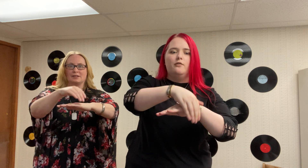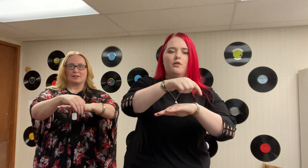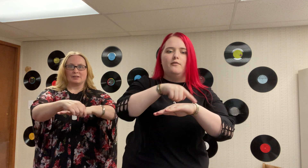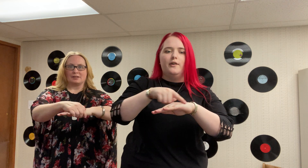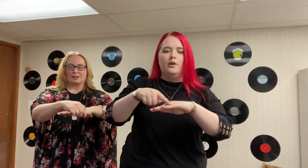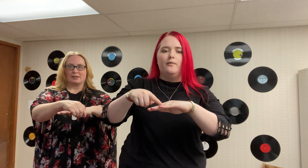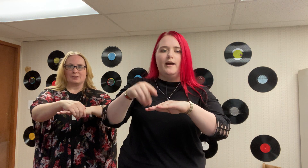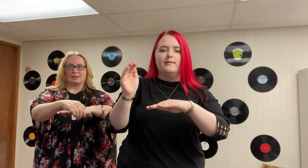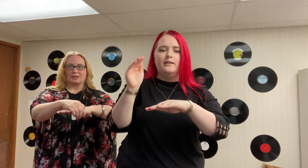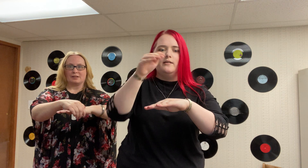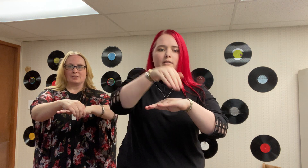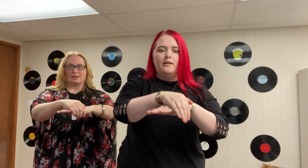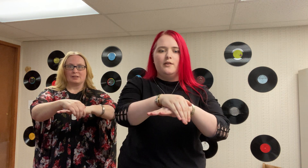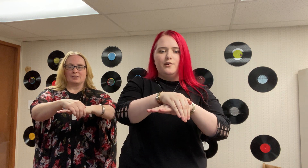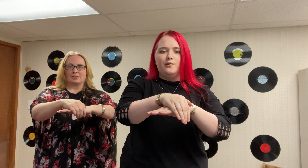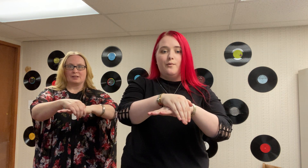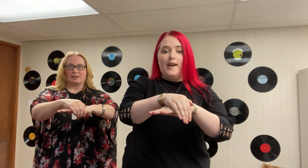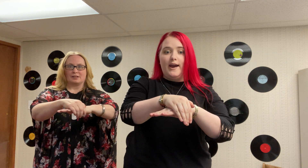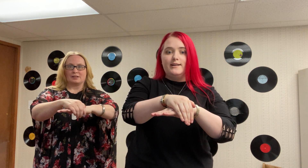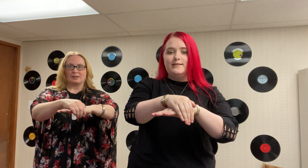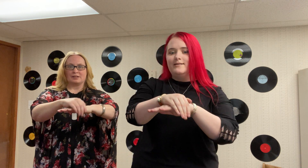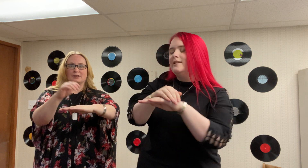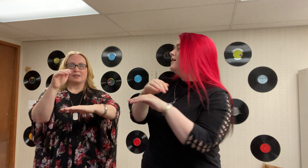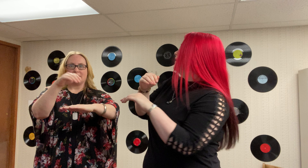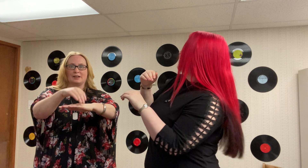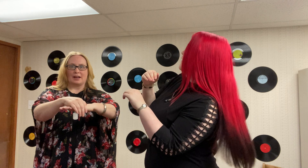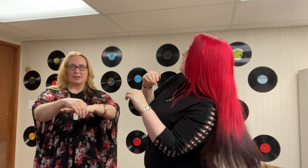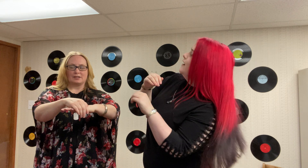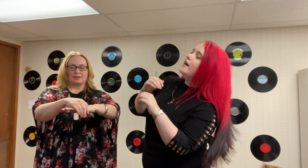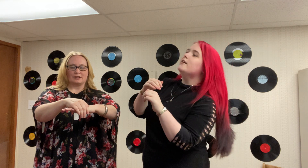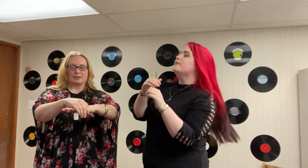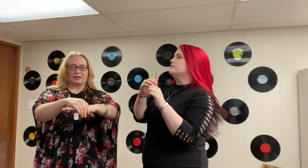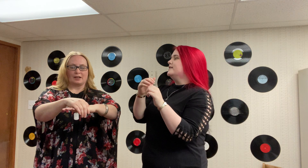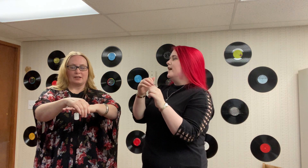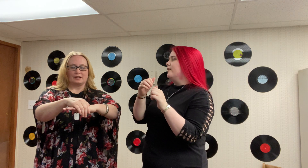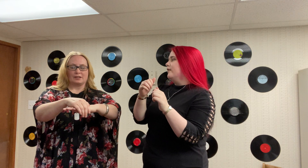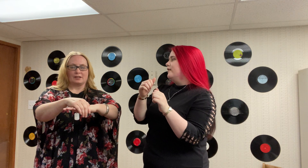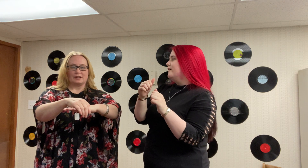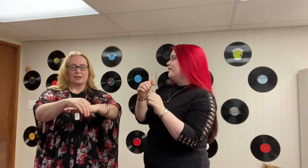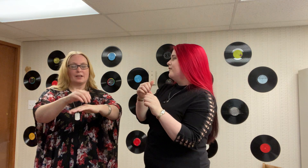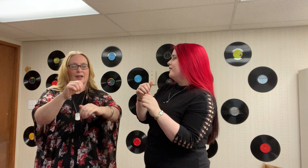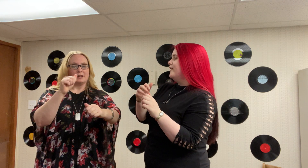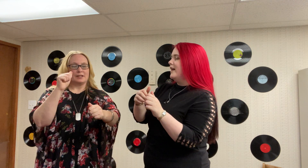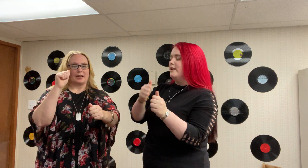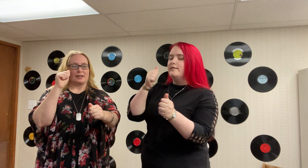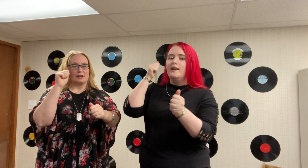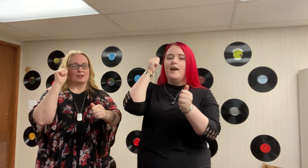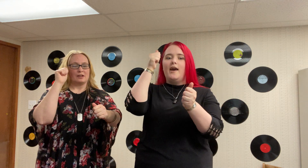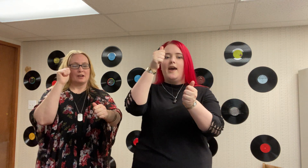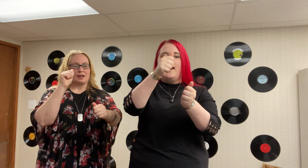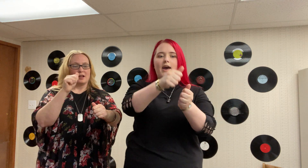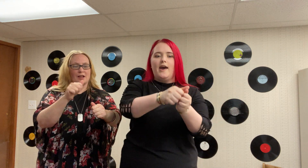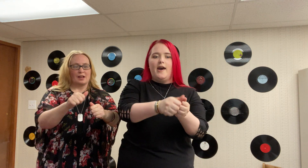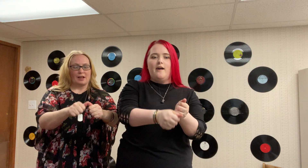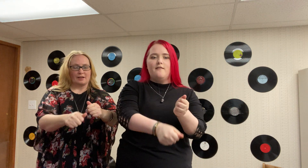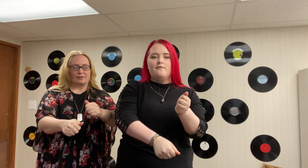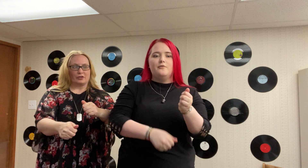over the horizon. So night. Night. So together. Okay. That together. is